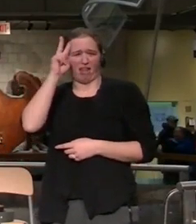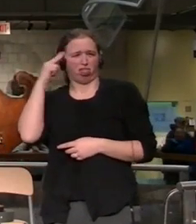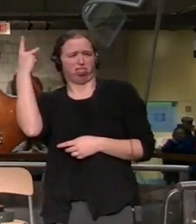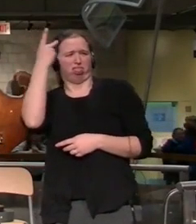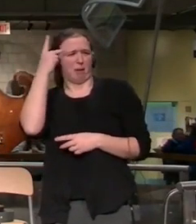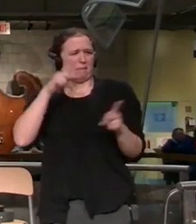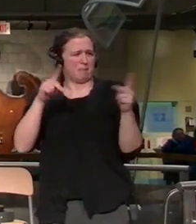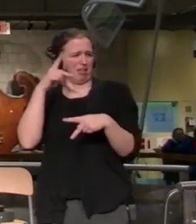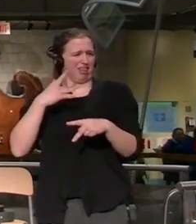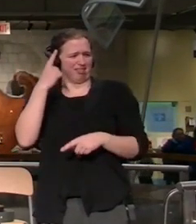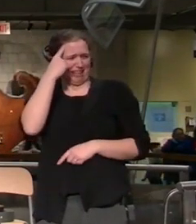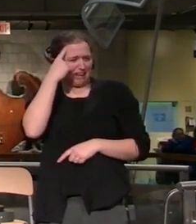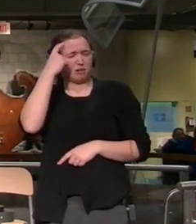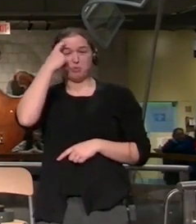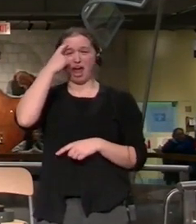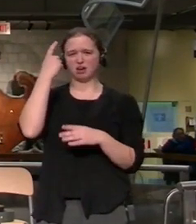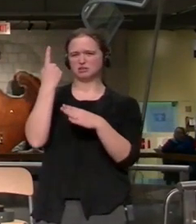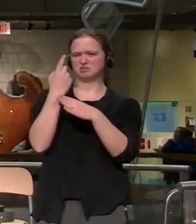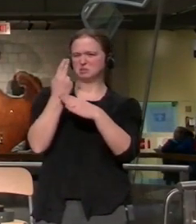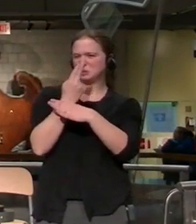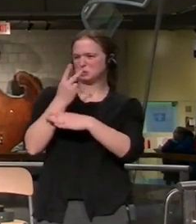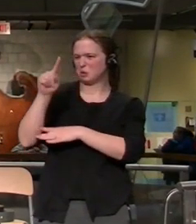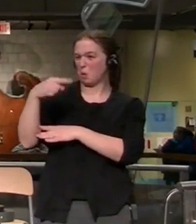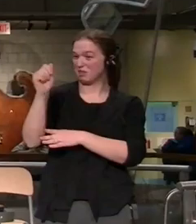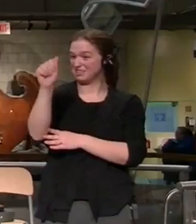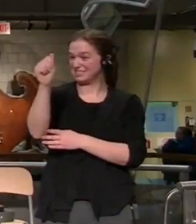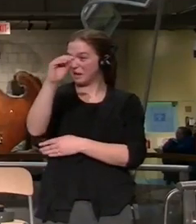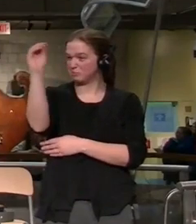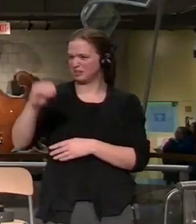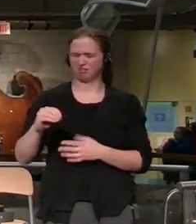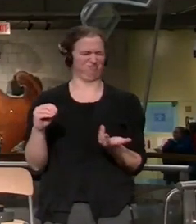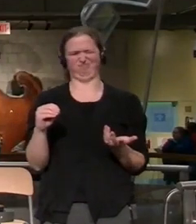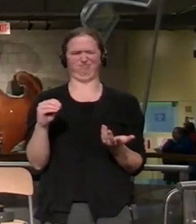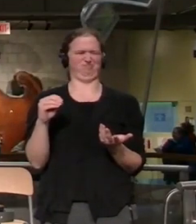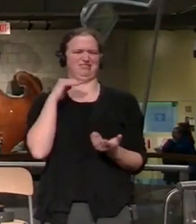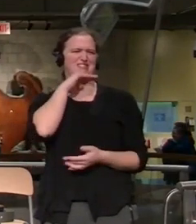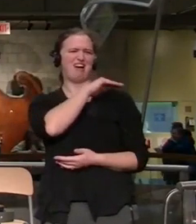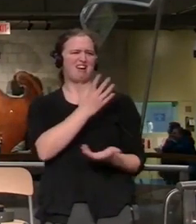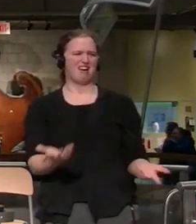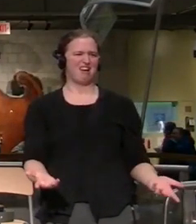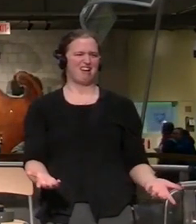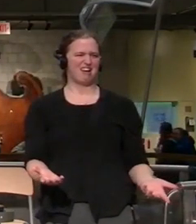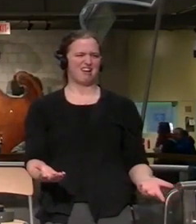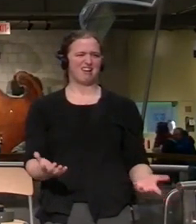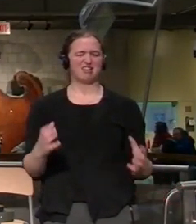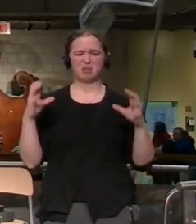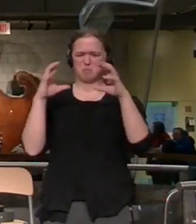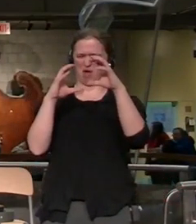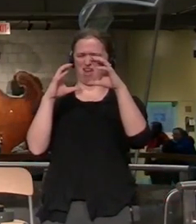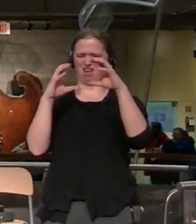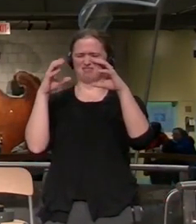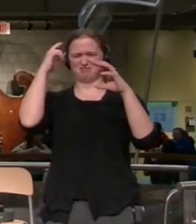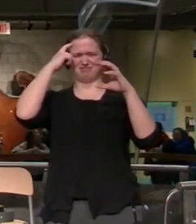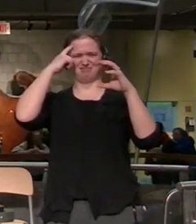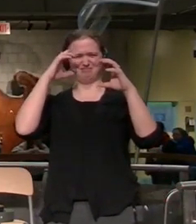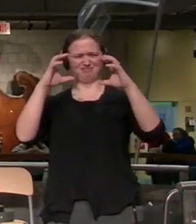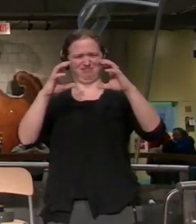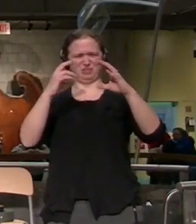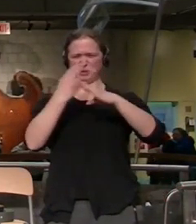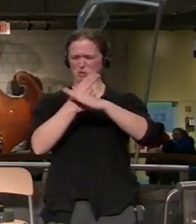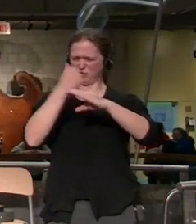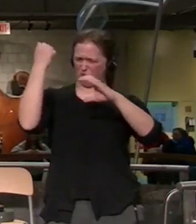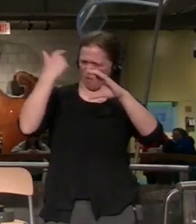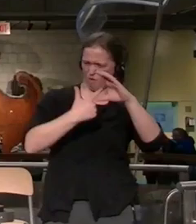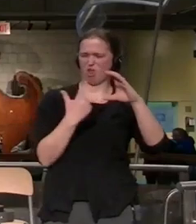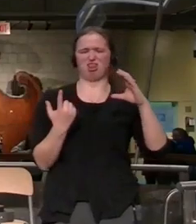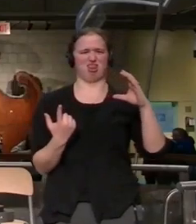the time. It's really a fantastic symphony that occurs to provide for us what you see to be seamless behavior. And